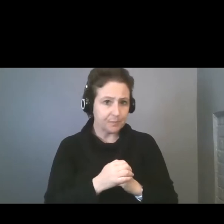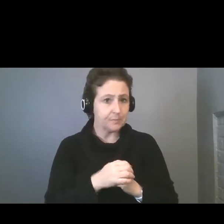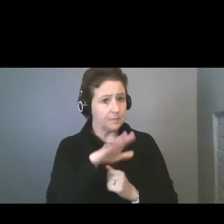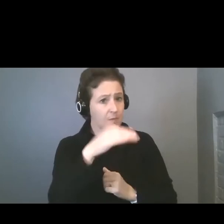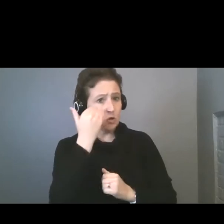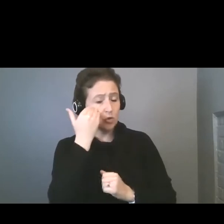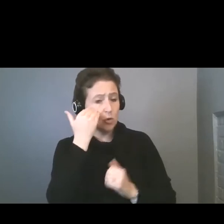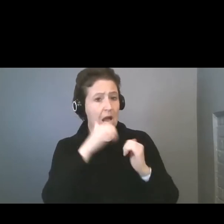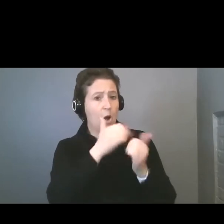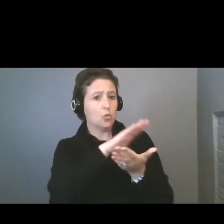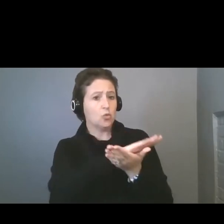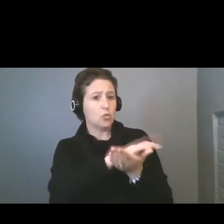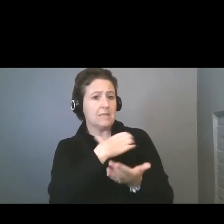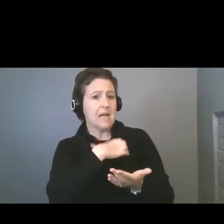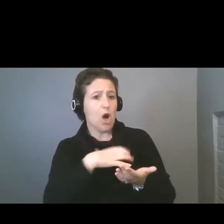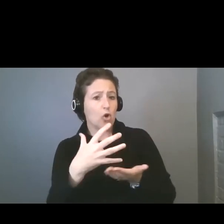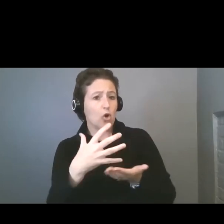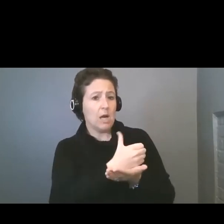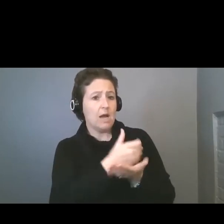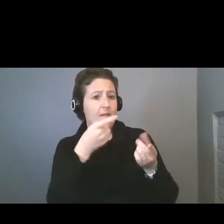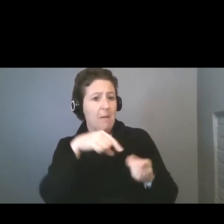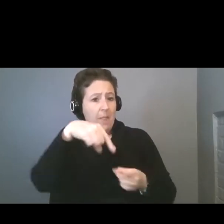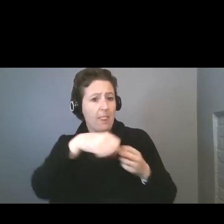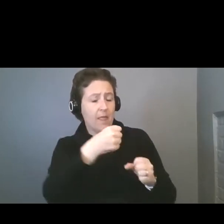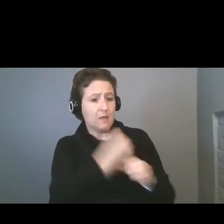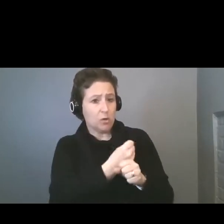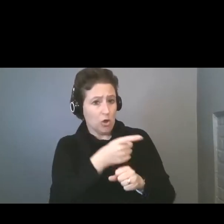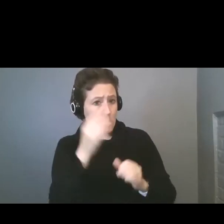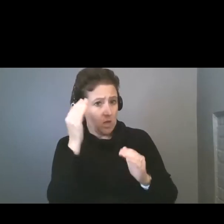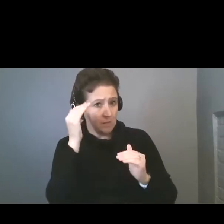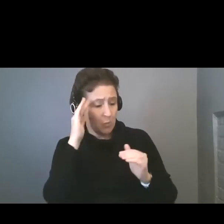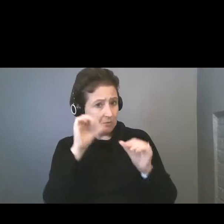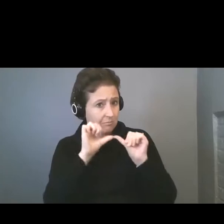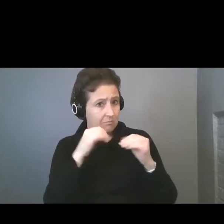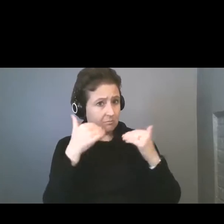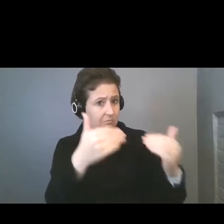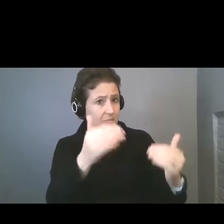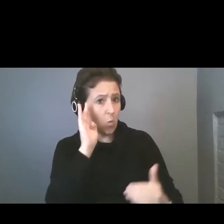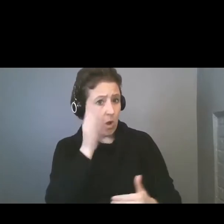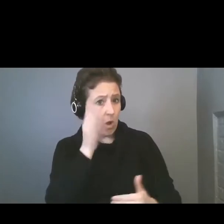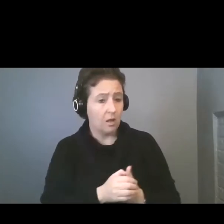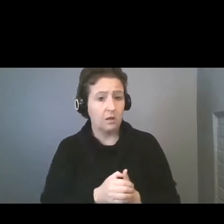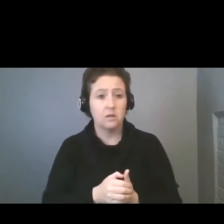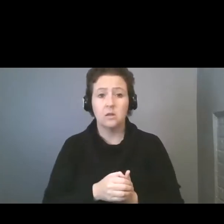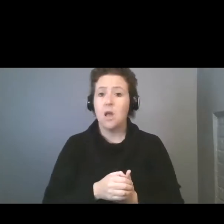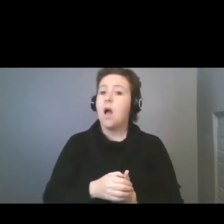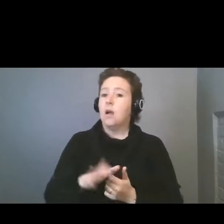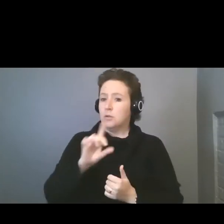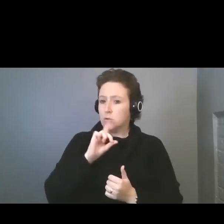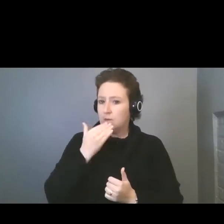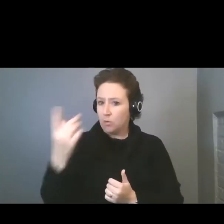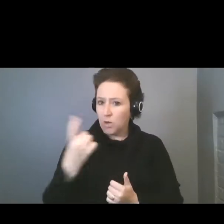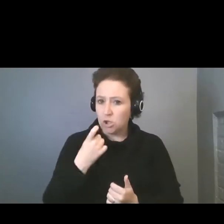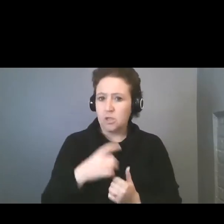know how the school's hunger drive will be done this year, and do you anticipate that it will still proceed? Sure, thanks for the